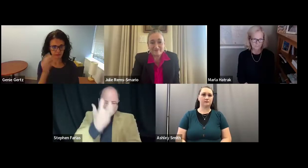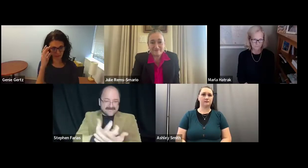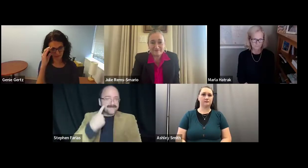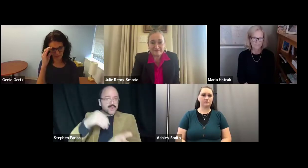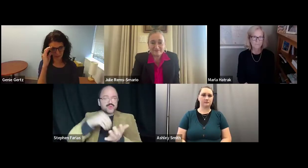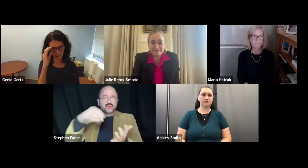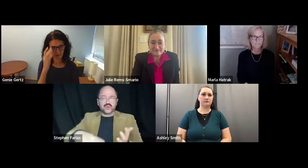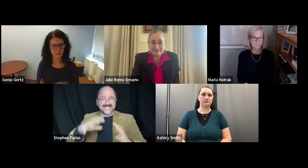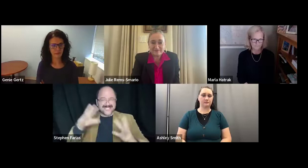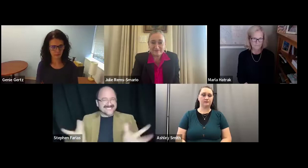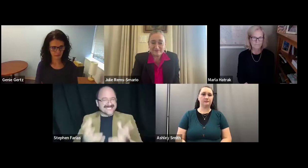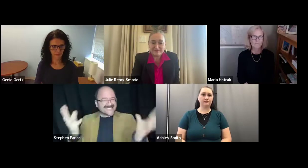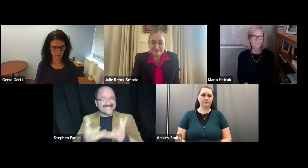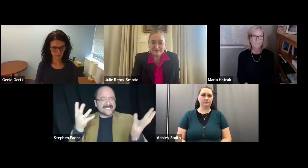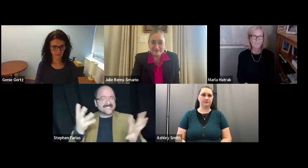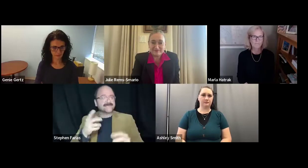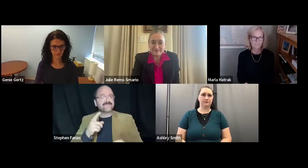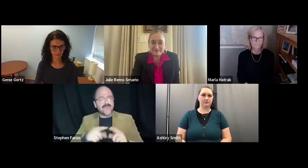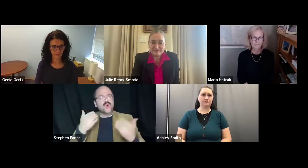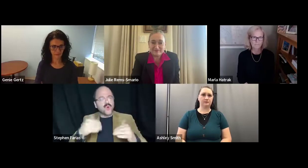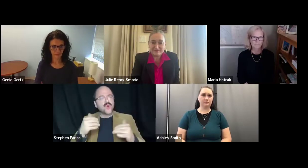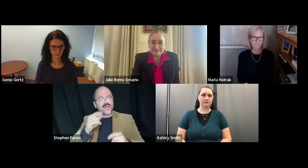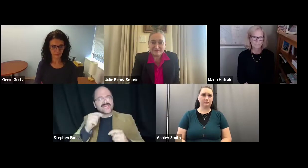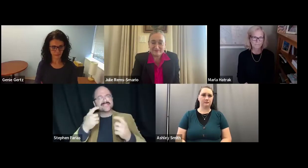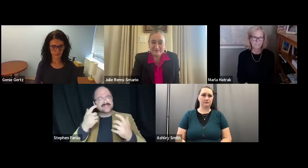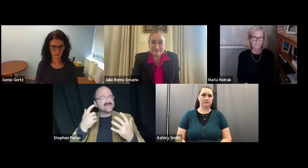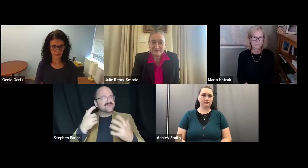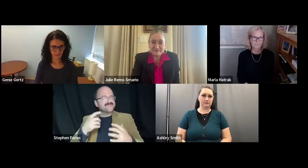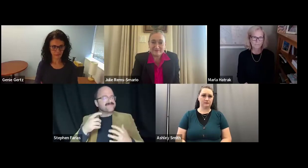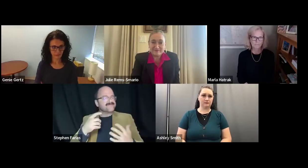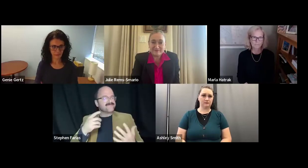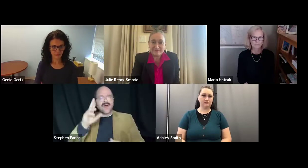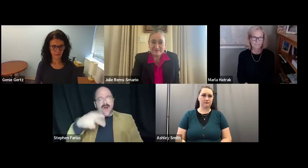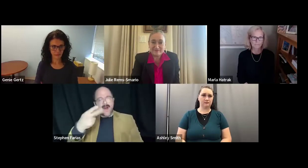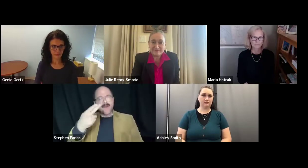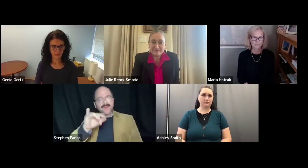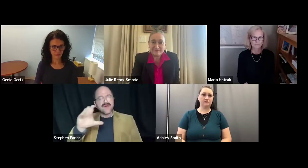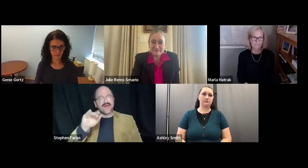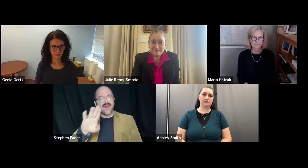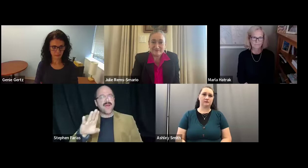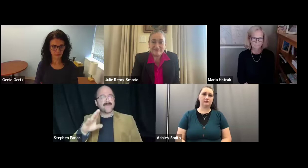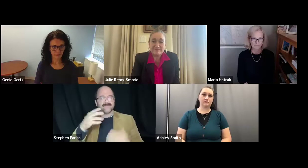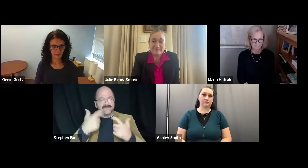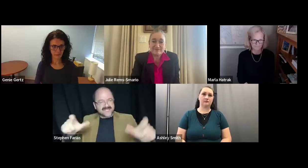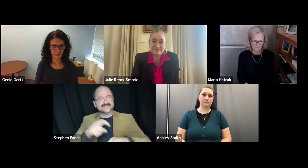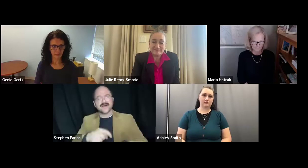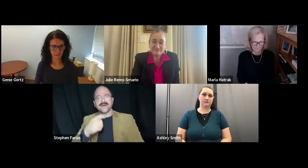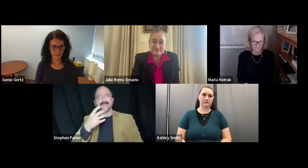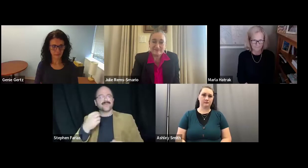mean, really, but bless their hearts, they're doing everything they can to support these children who have been enrolled later. But essentially,